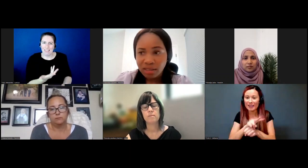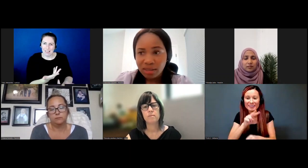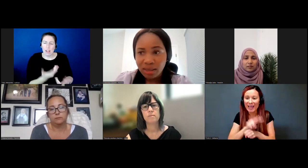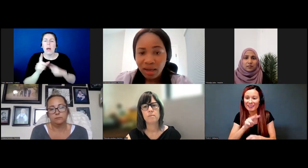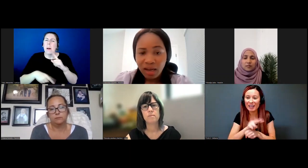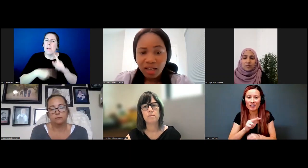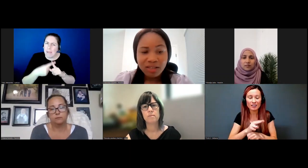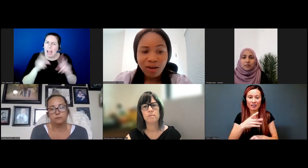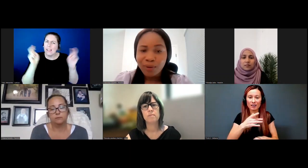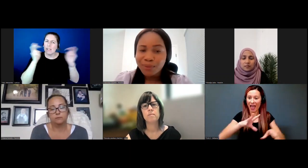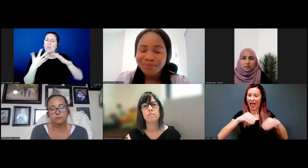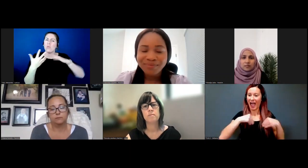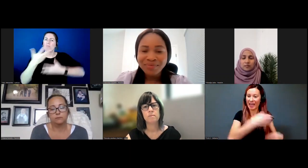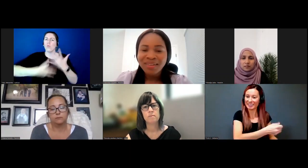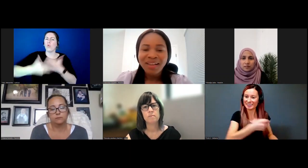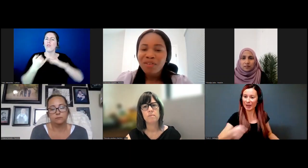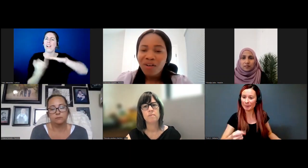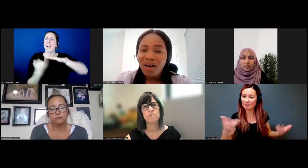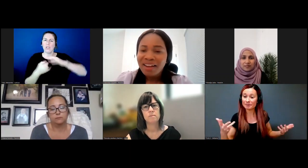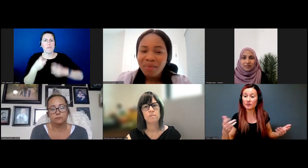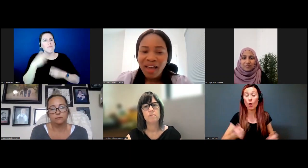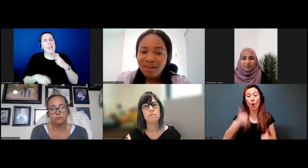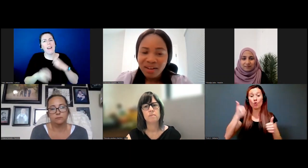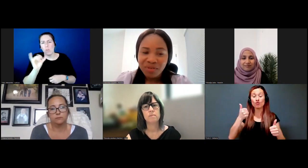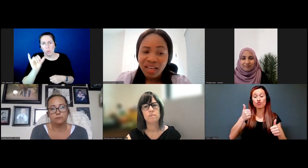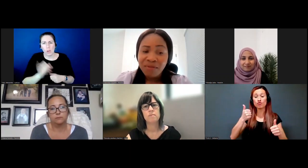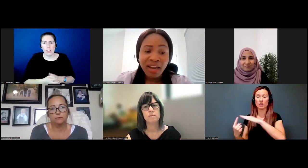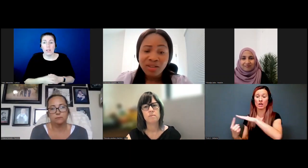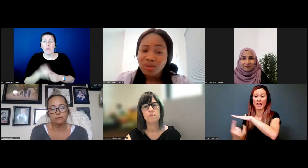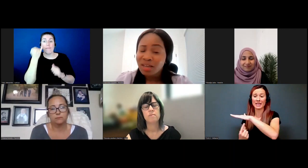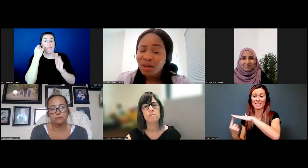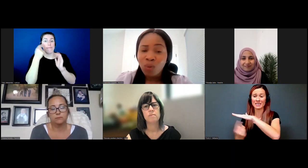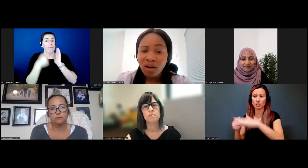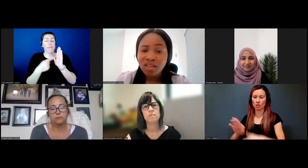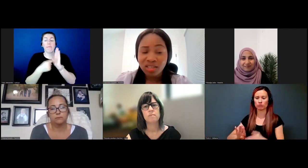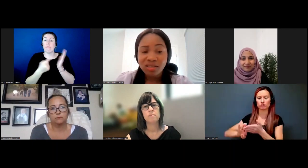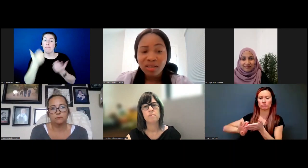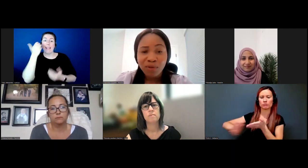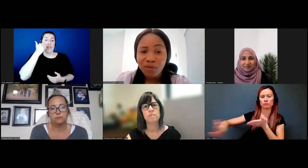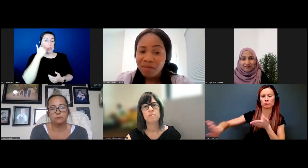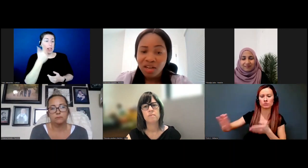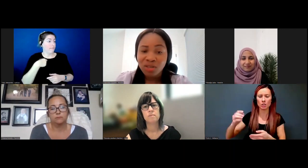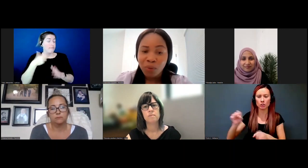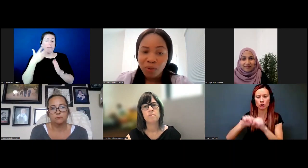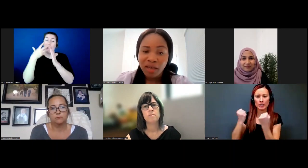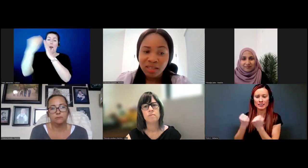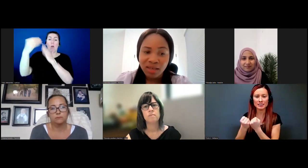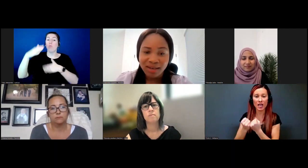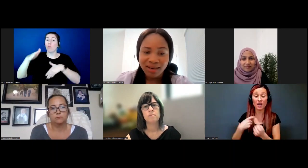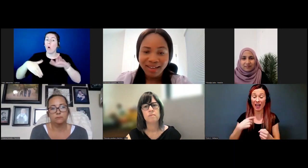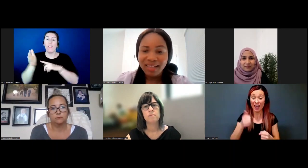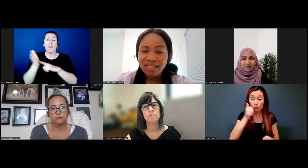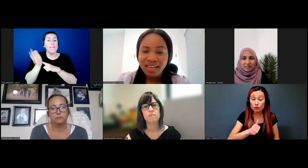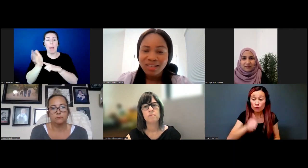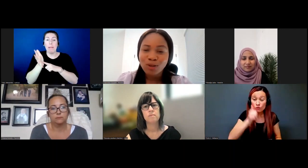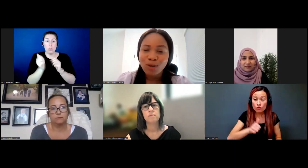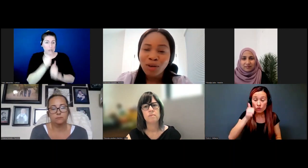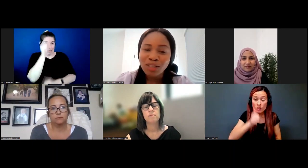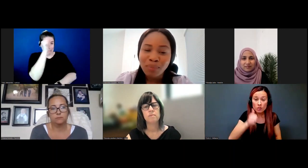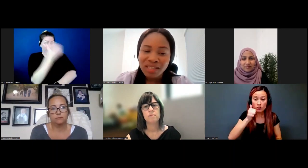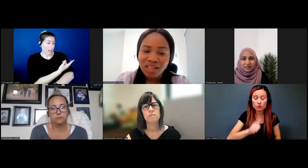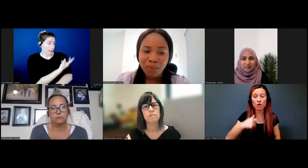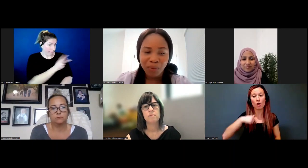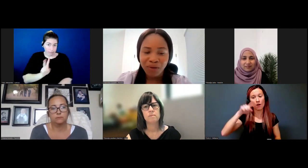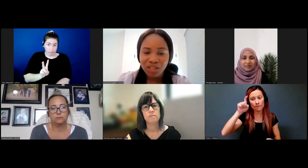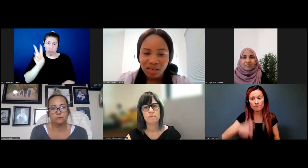we face. So before I leave my house every day, if I need to take a walk, just a simple 5-minute walk with my son, it takes so